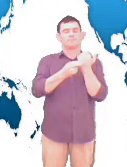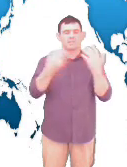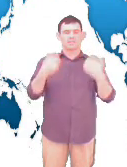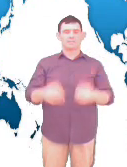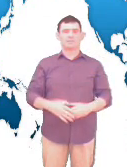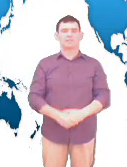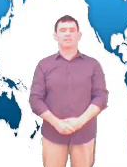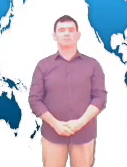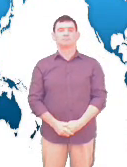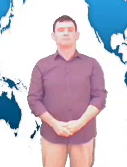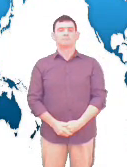Take a deep breath in